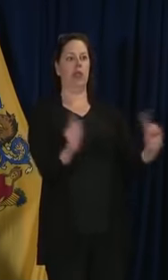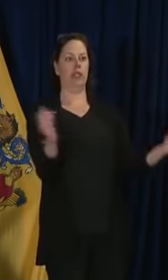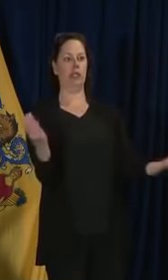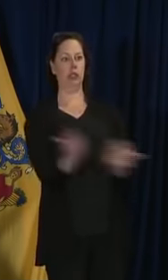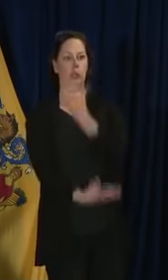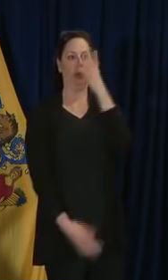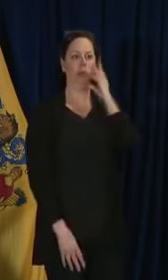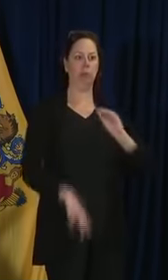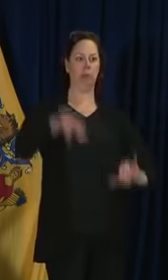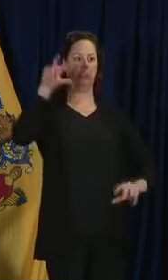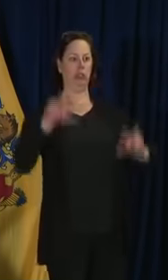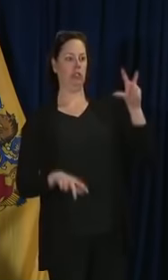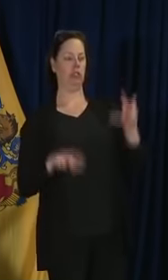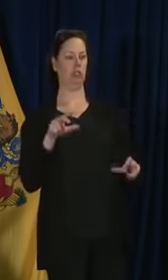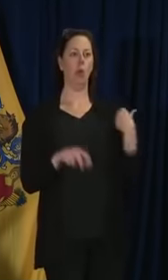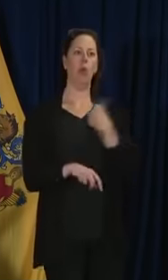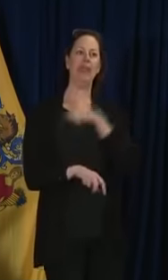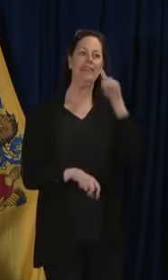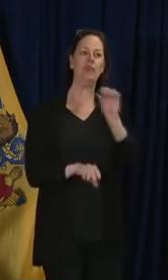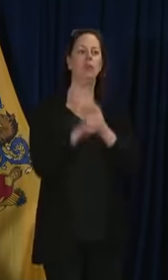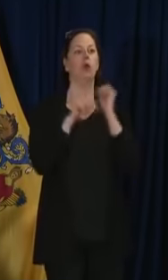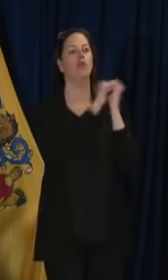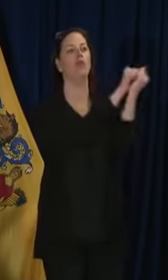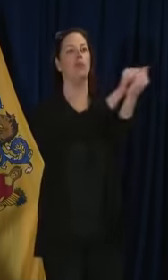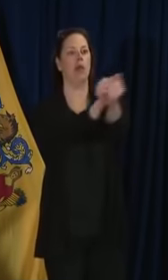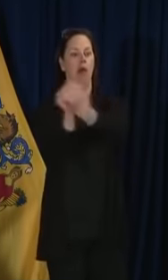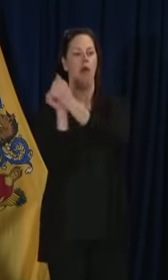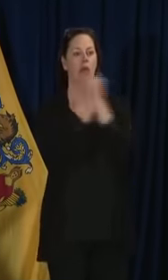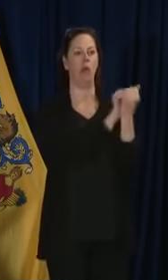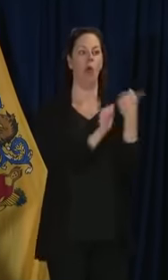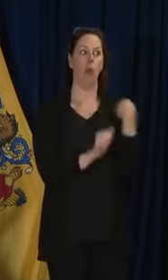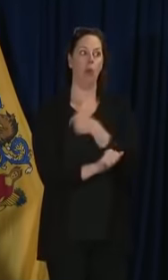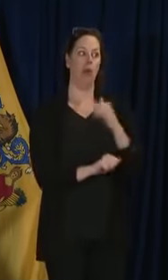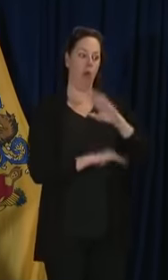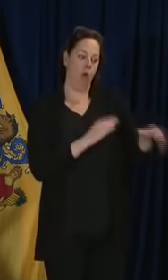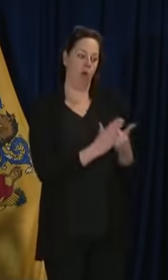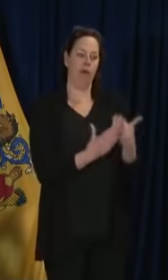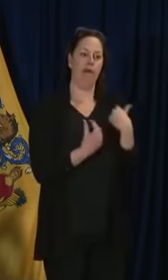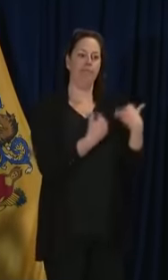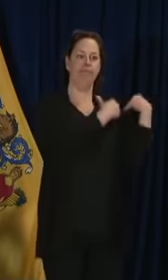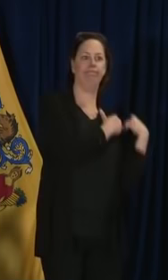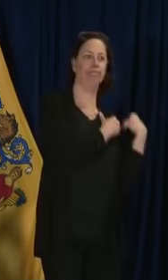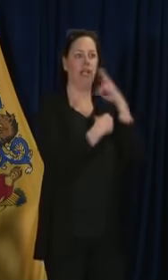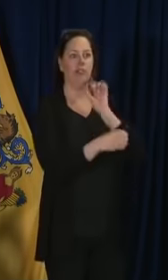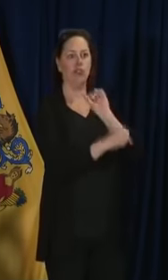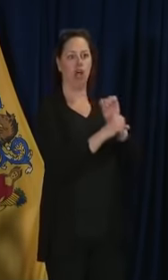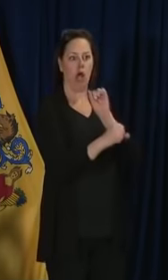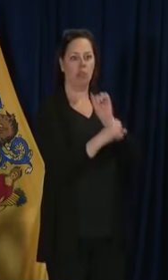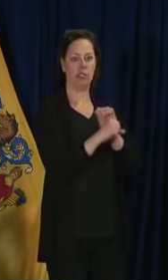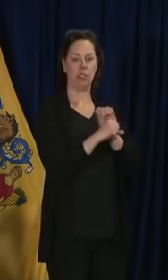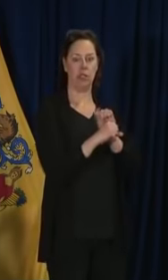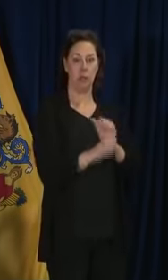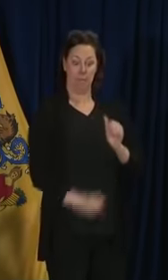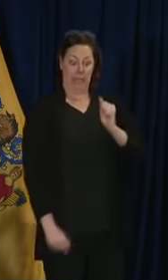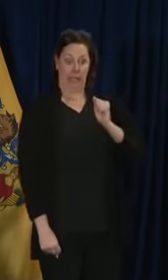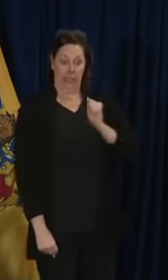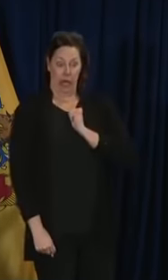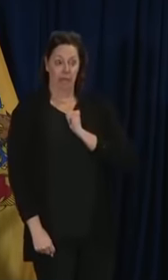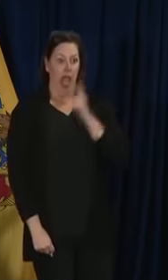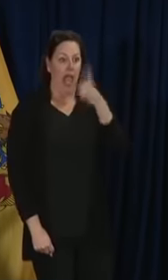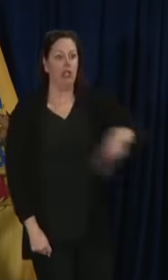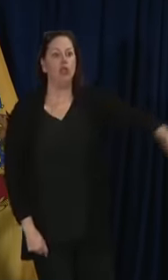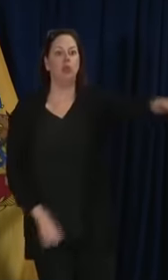before, we are all in this together. We all have our jobs to do, beginning with including yours truly, and assuming we all